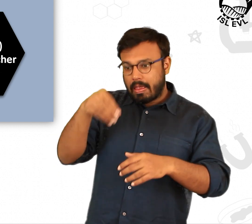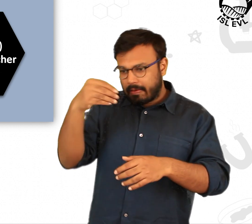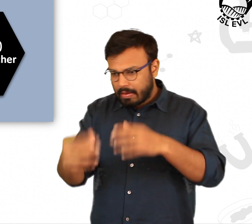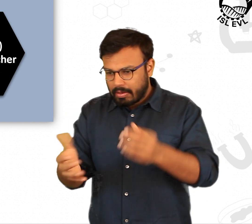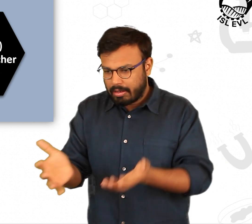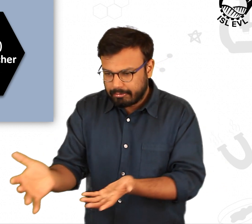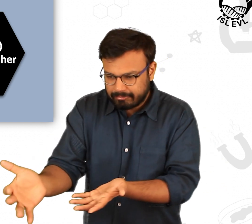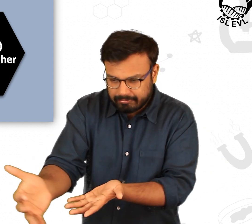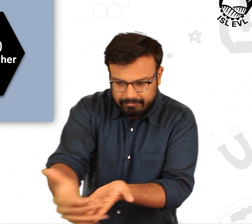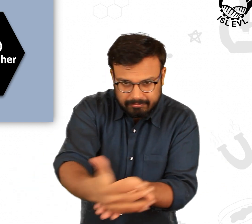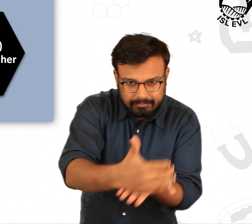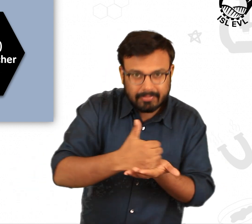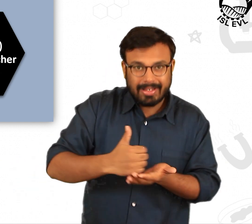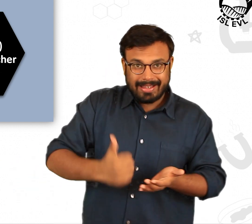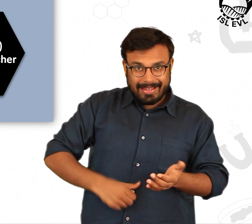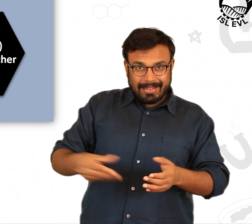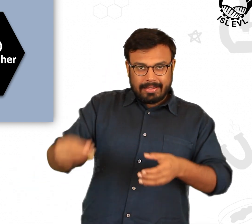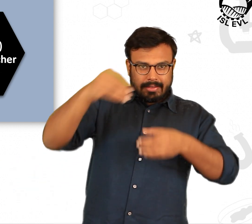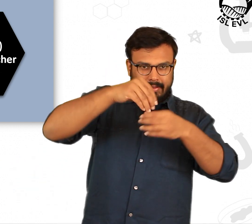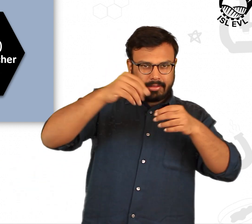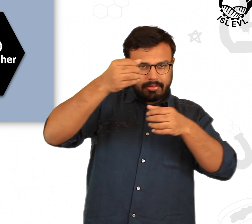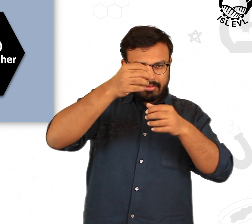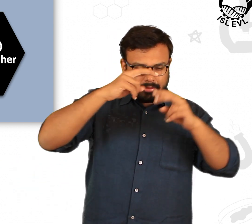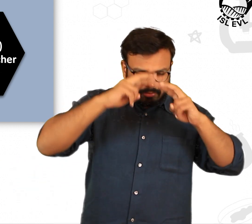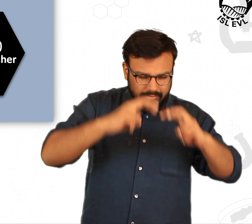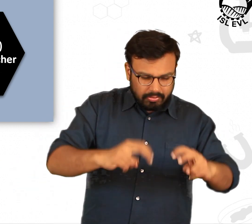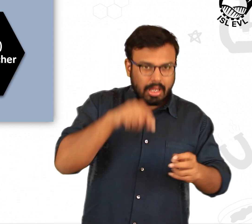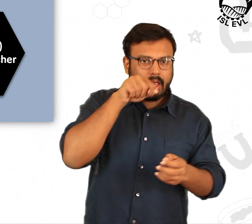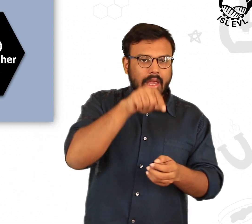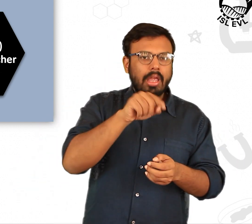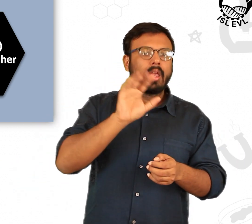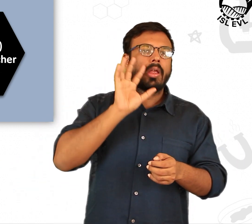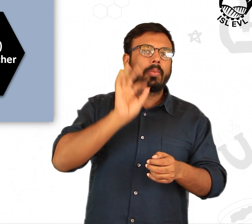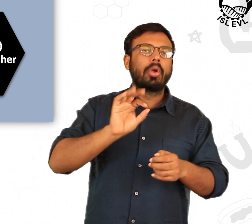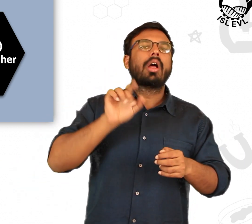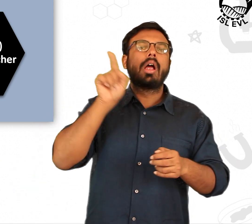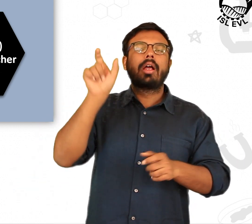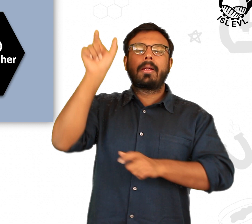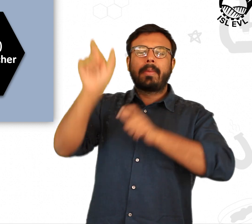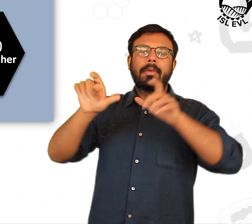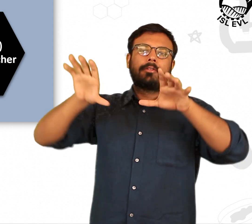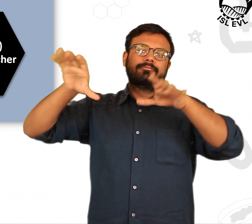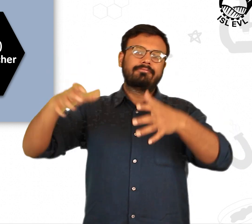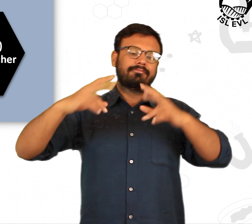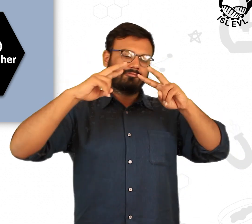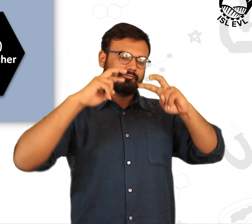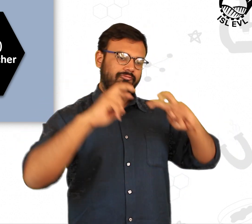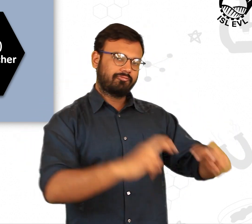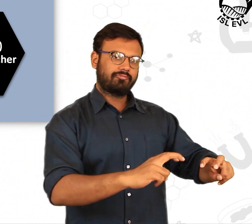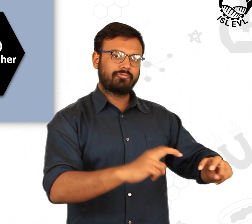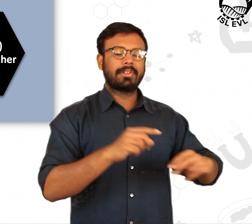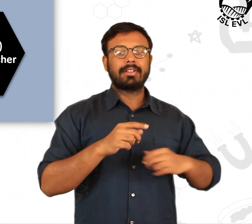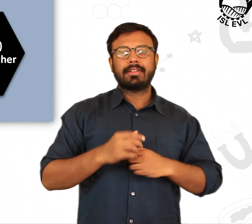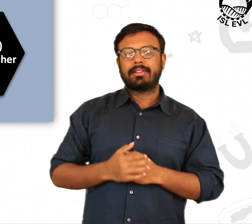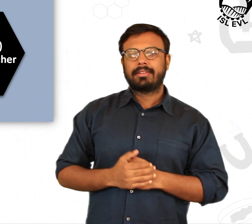scats, that means animal dropping of the snow leopard, is collected by the researcher.